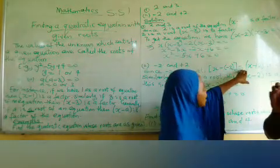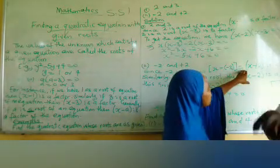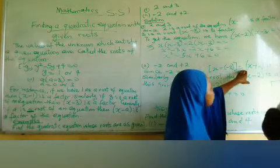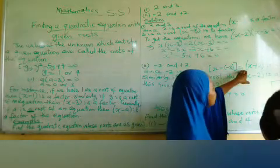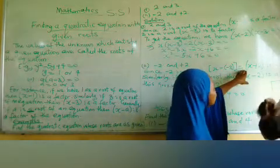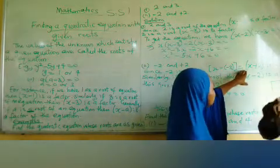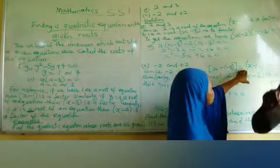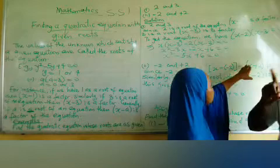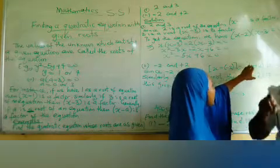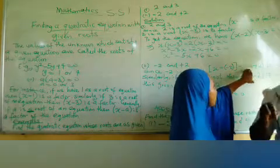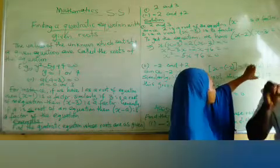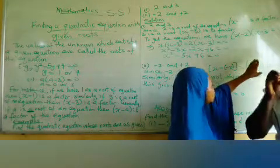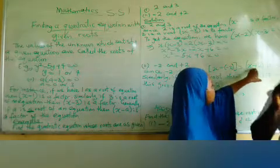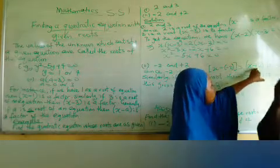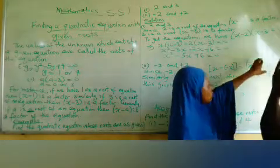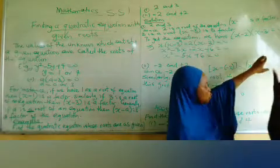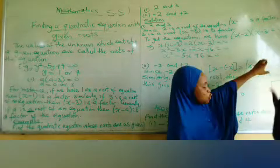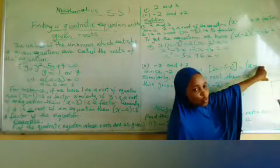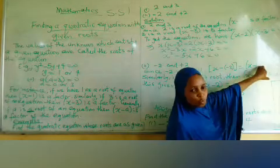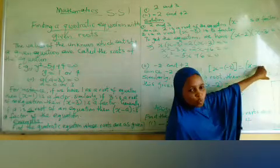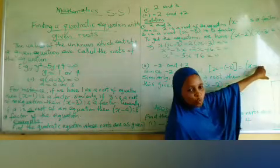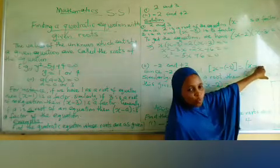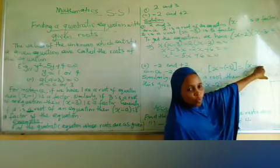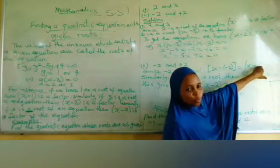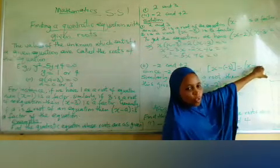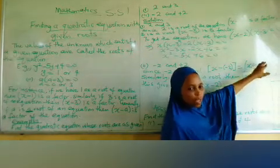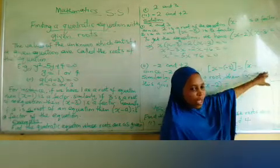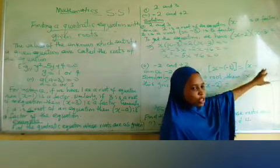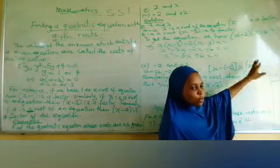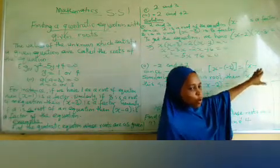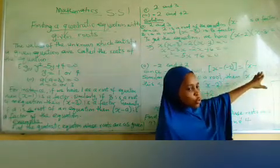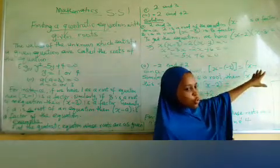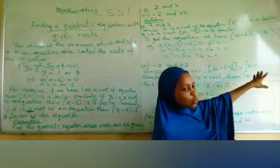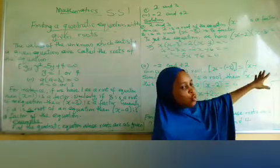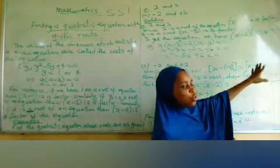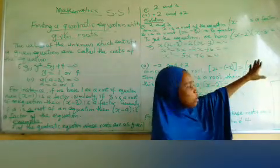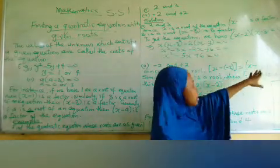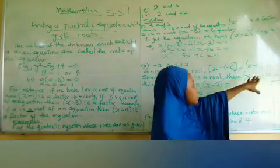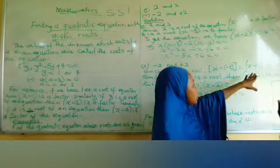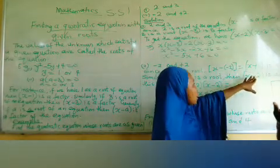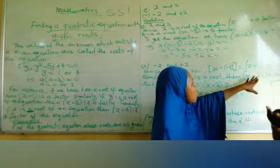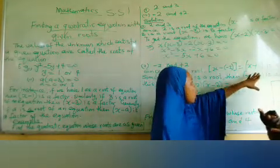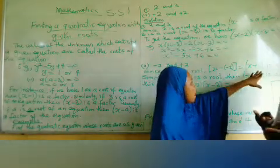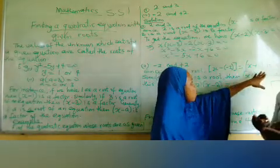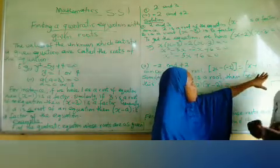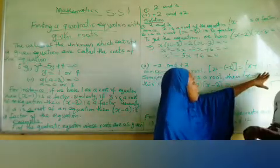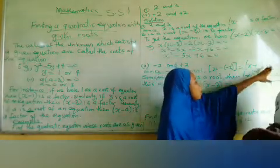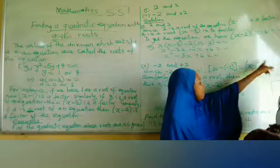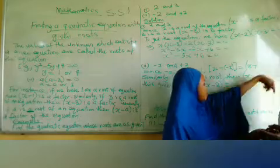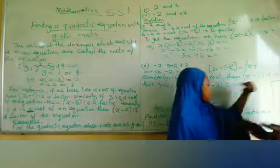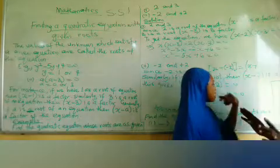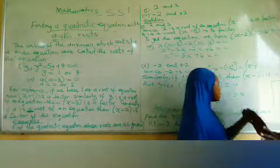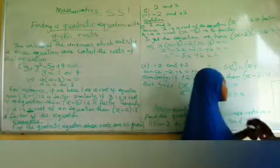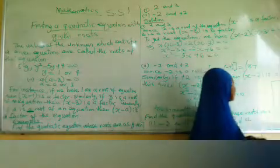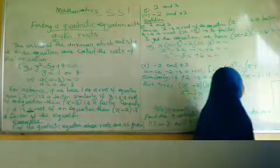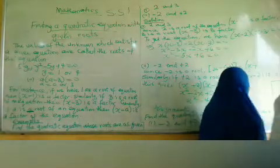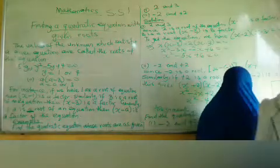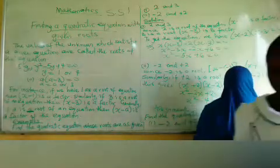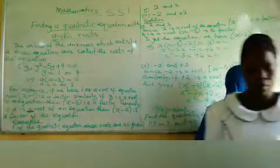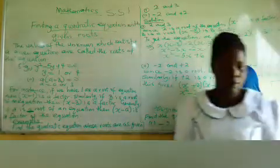finally equals to x plus 2. X plus 2 is now our factor.